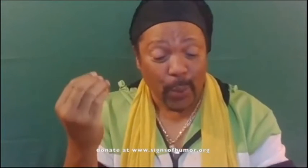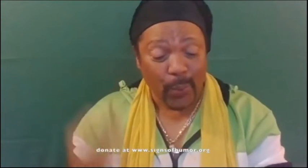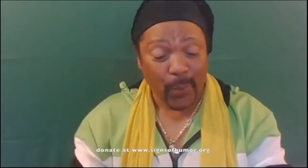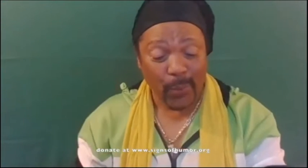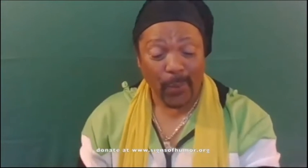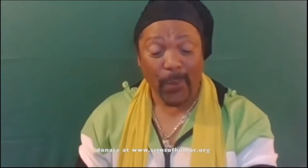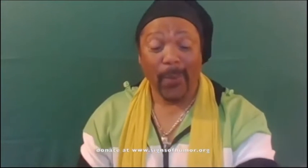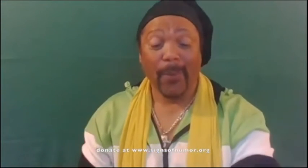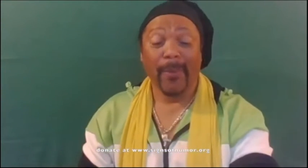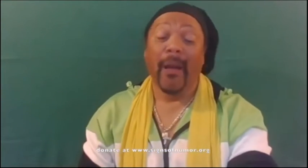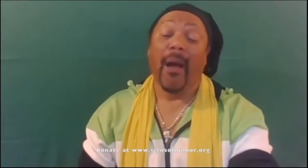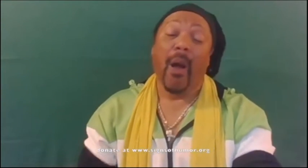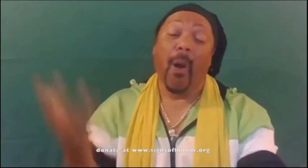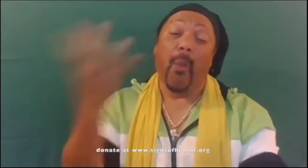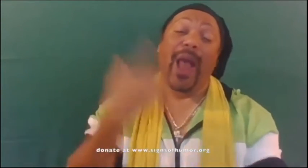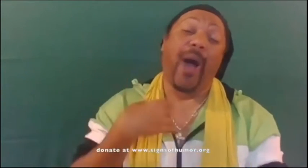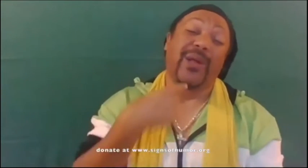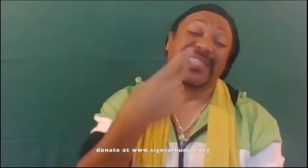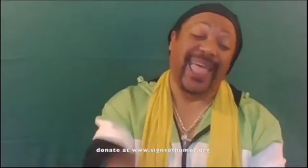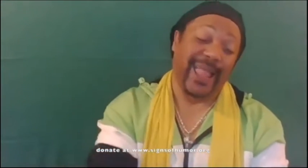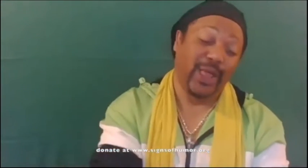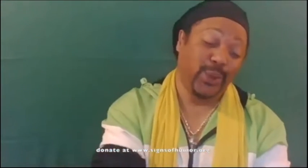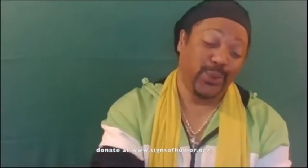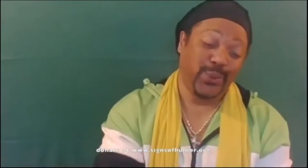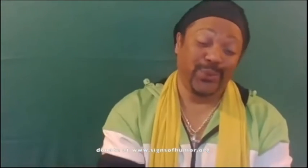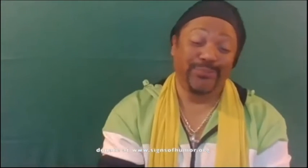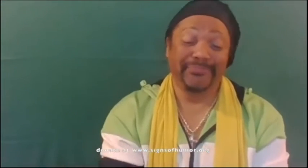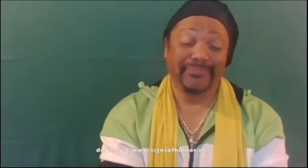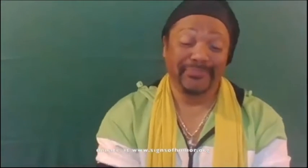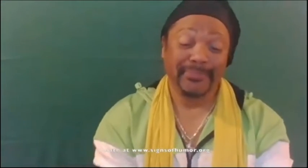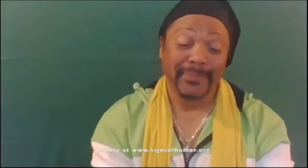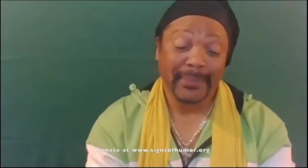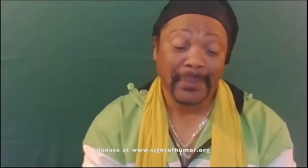catching my vibe. So that's what I'm gonna tell you.